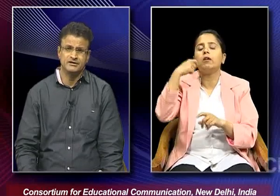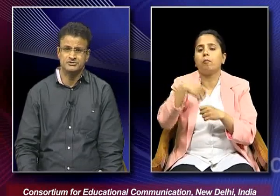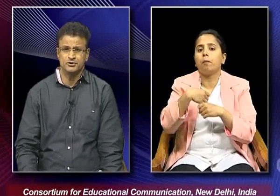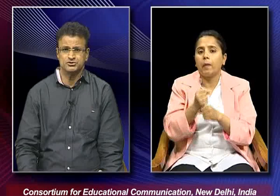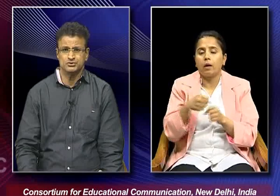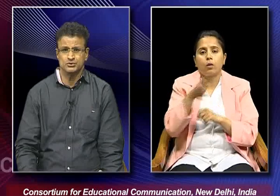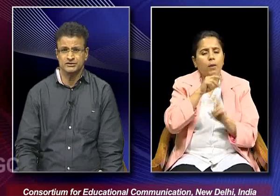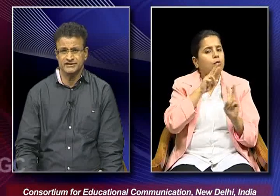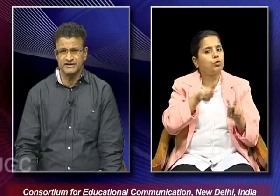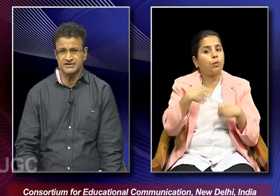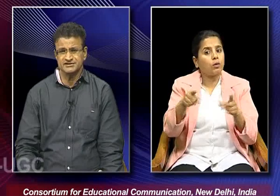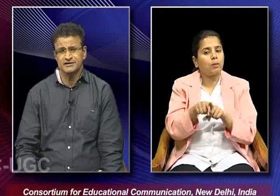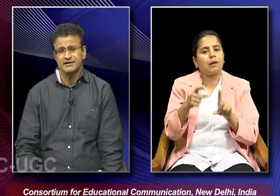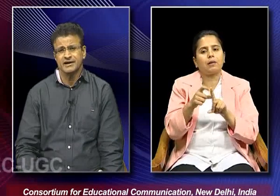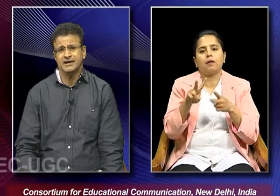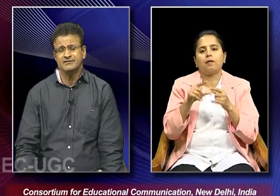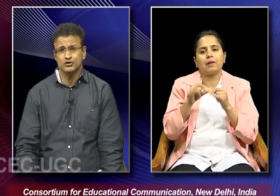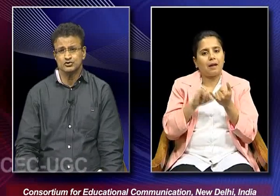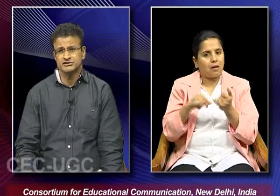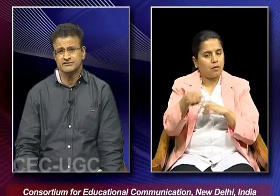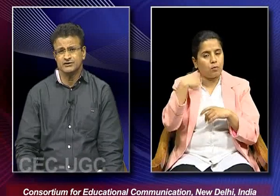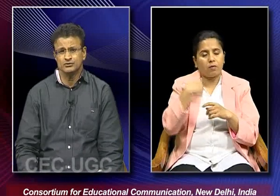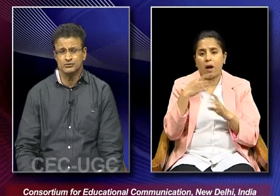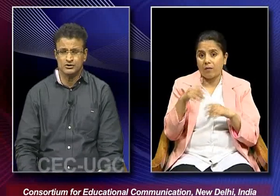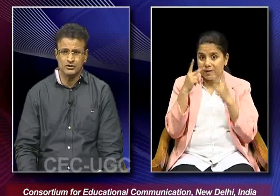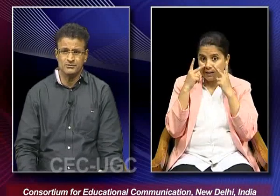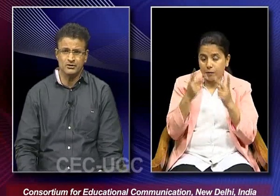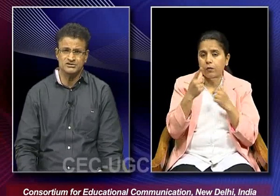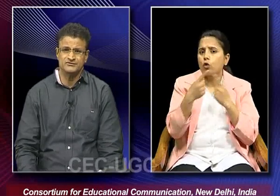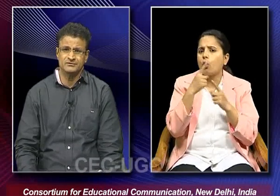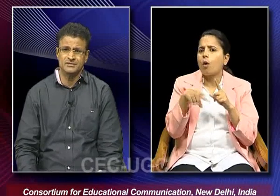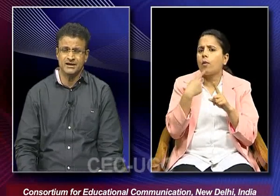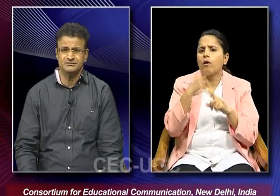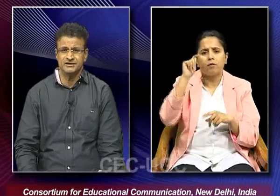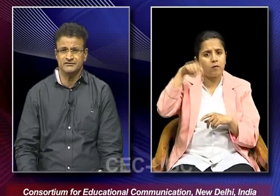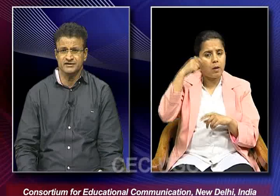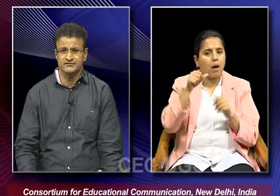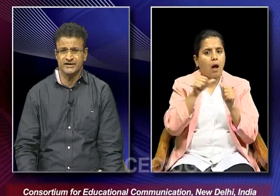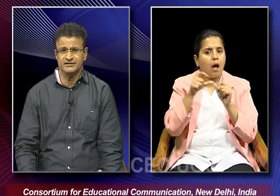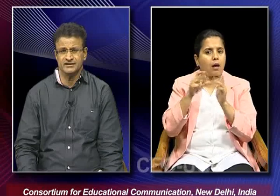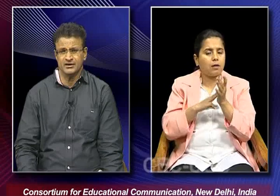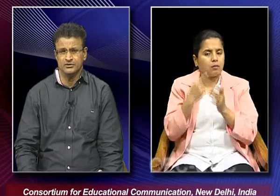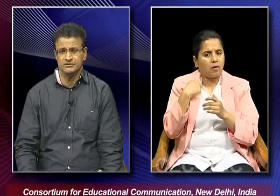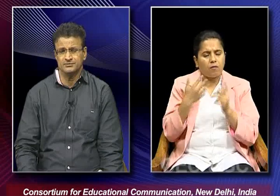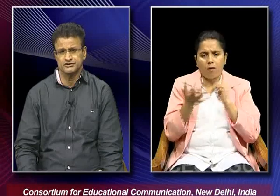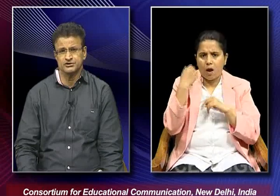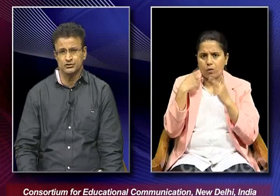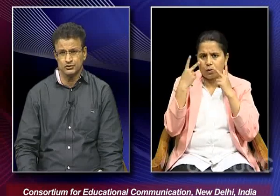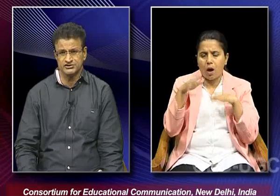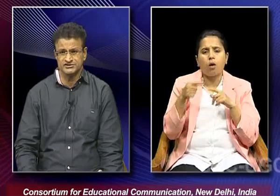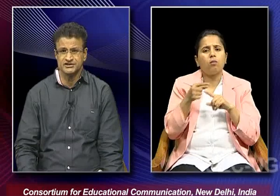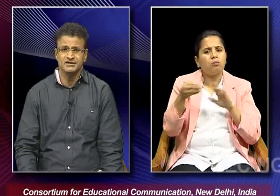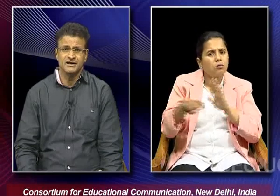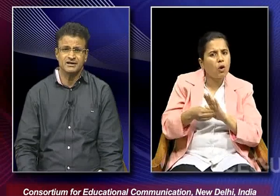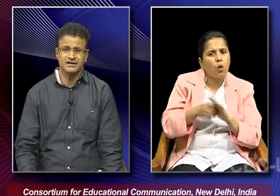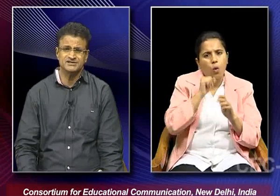in response to Devdas. And we also see, when you talk about this film Aadmi, we find that how the prostitute